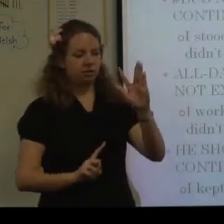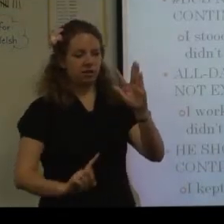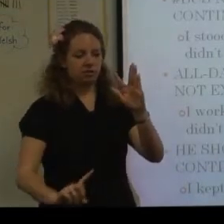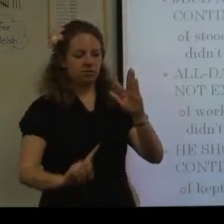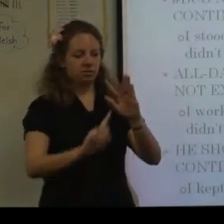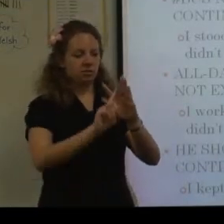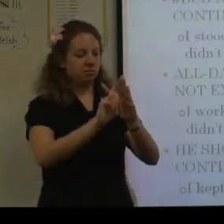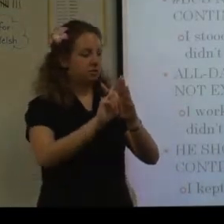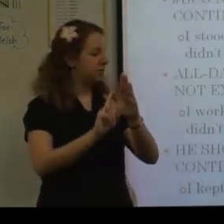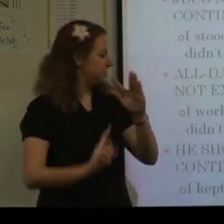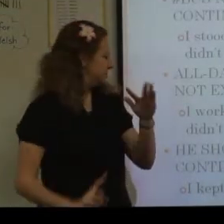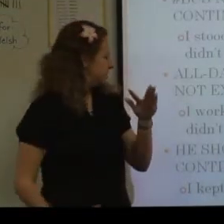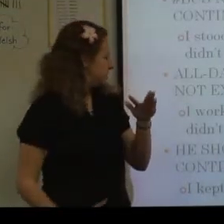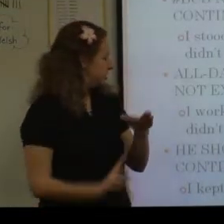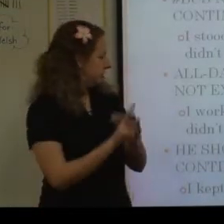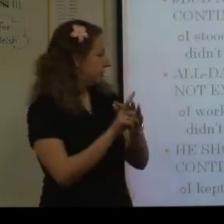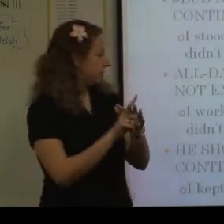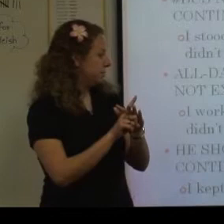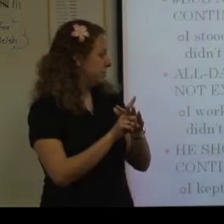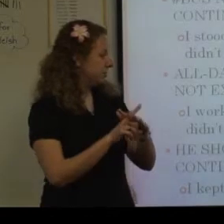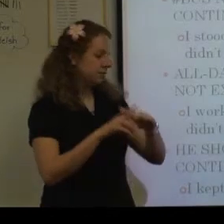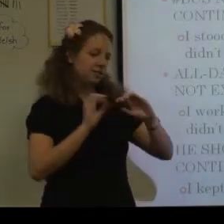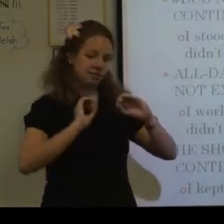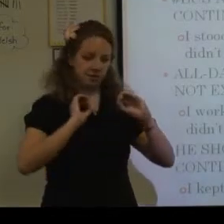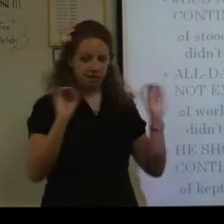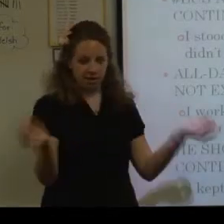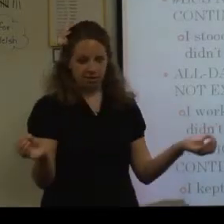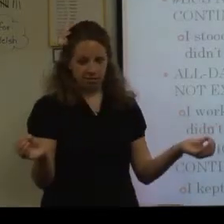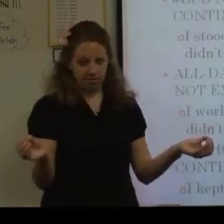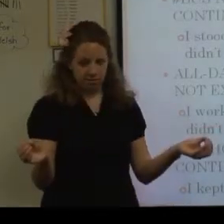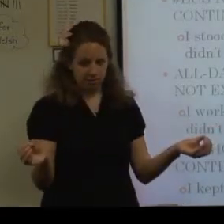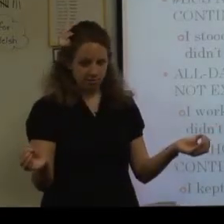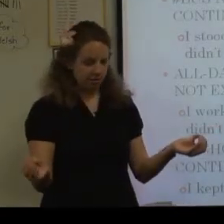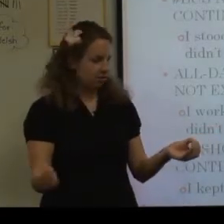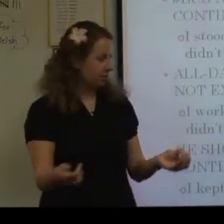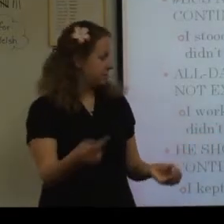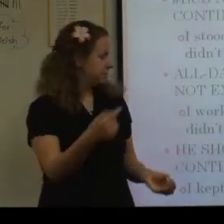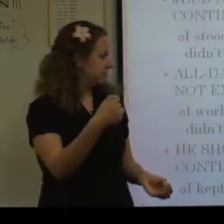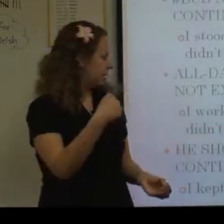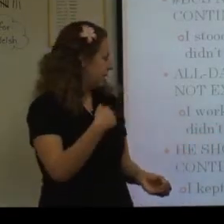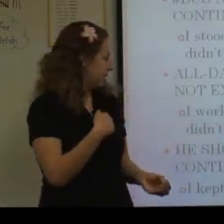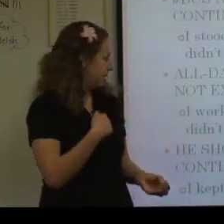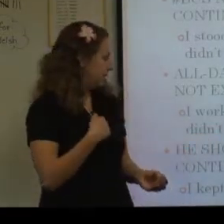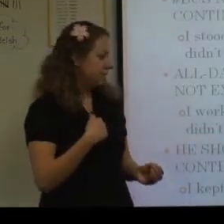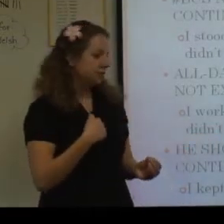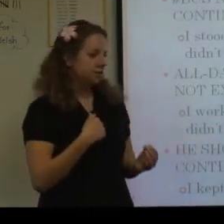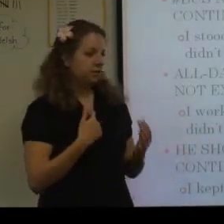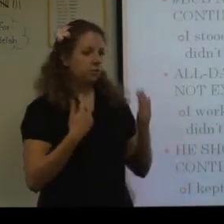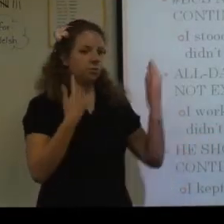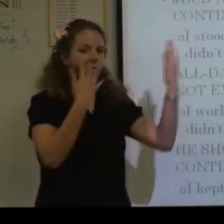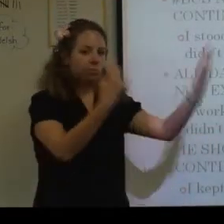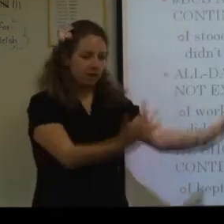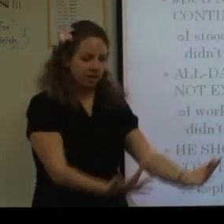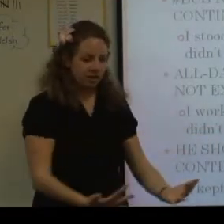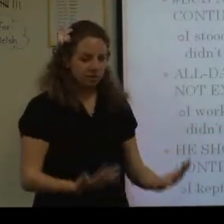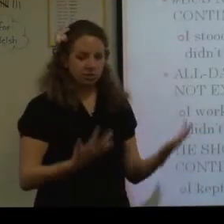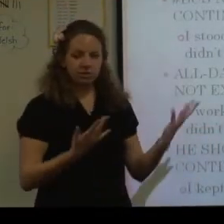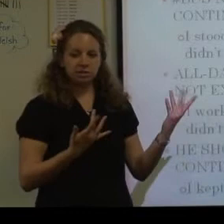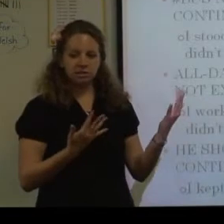like that. Show up. No. So I wait. So this is the